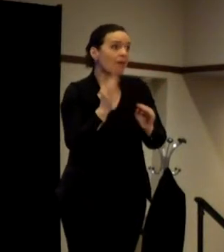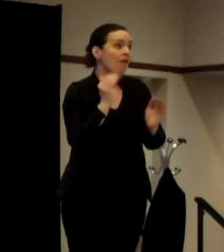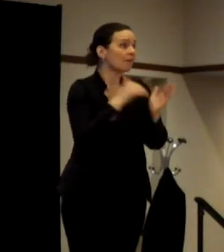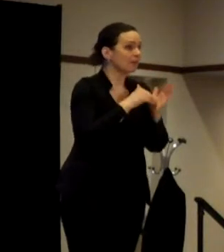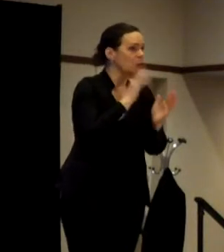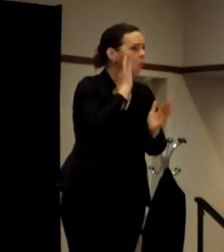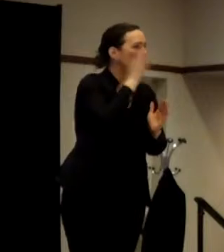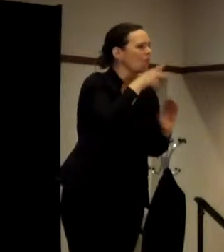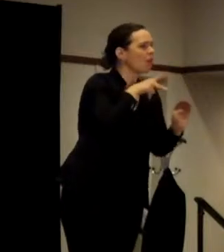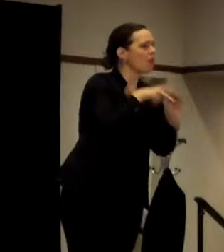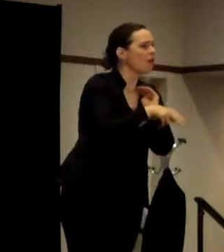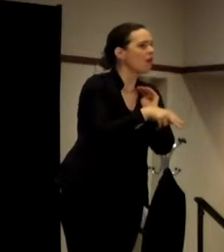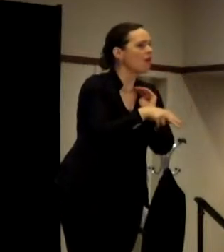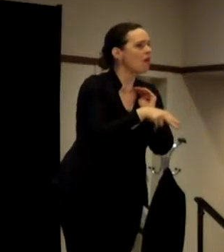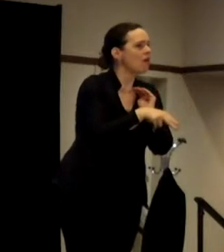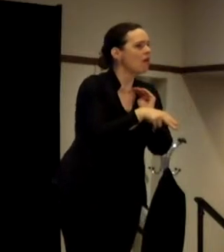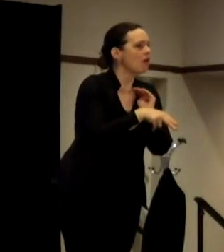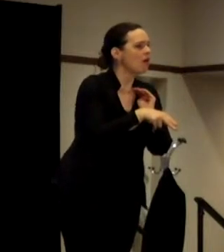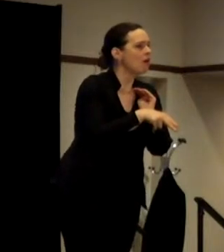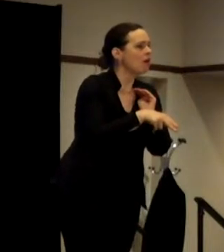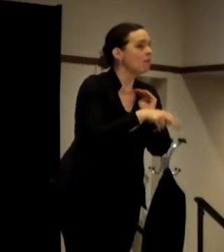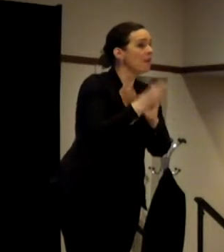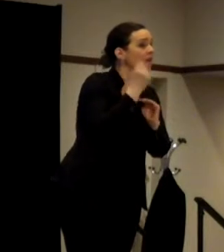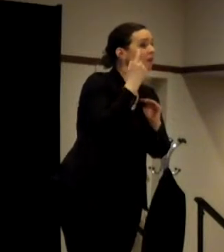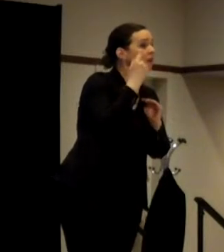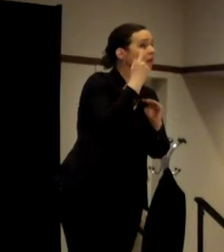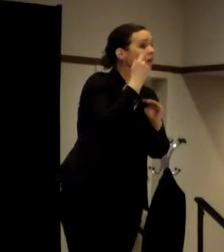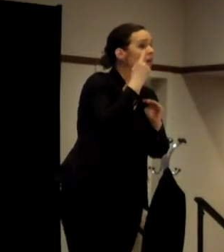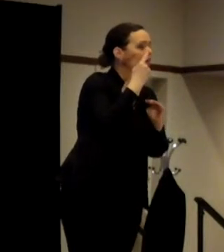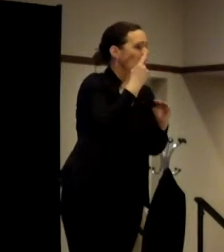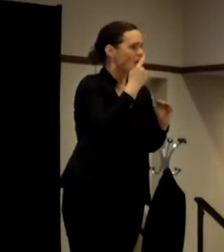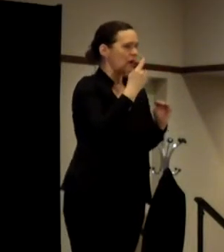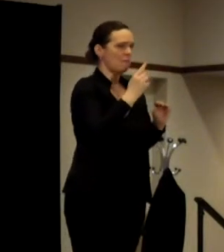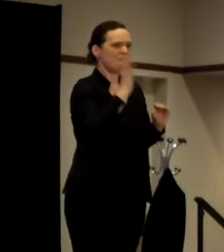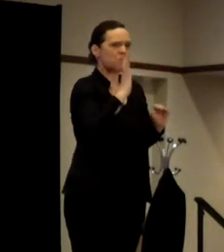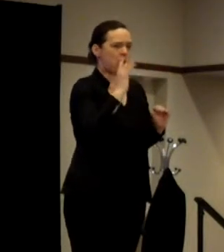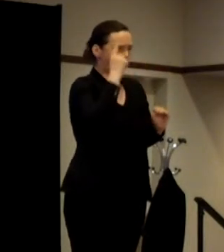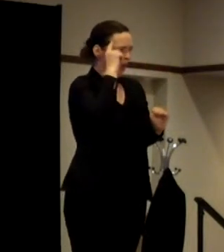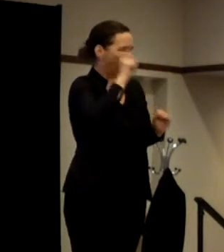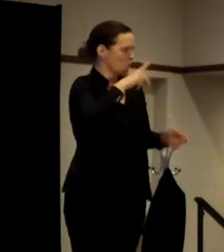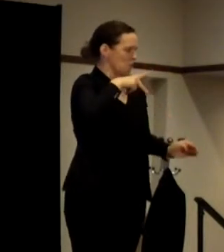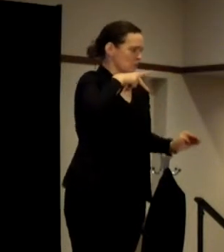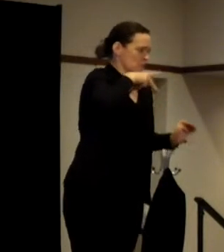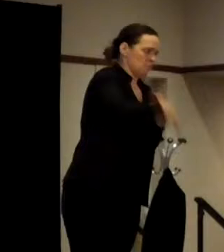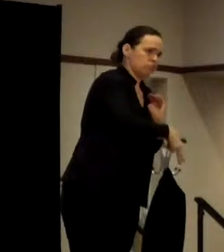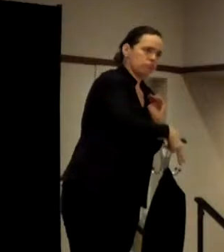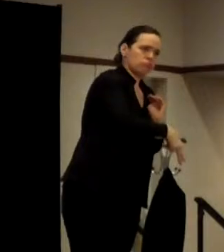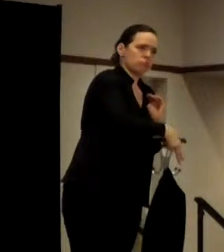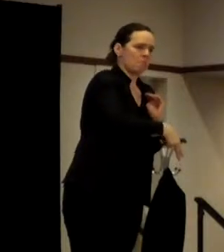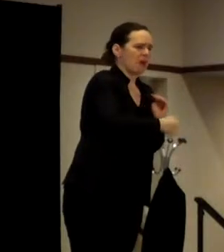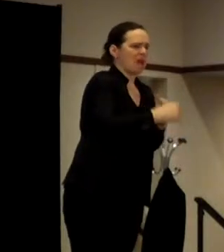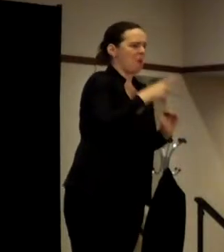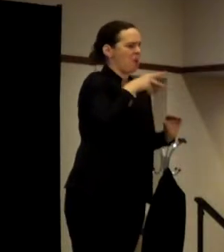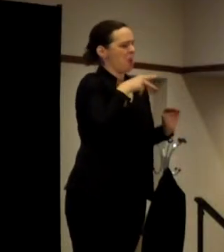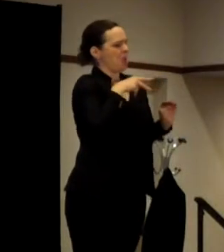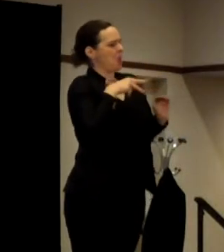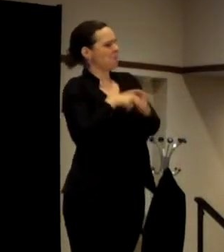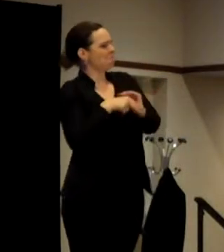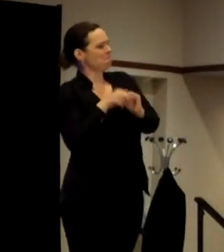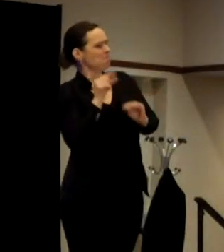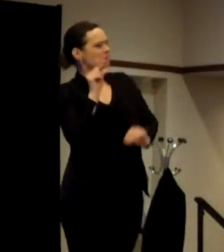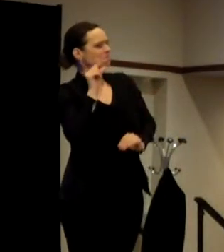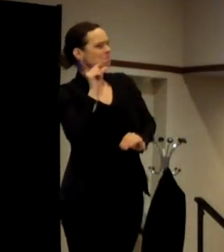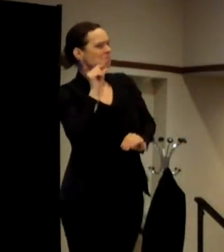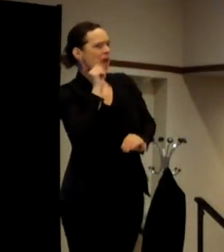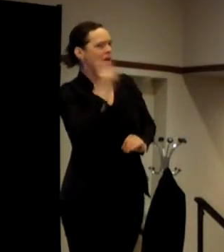being, as we close out our books, not too bad. 2021, though, again, we cut $80 million because same things.